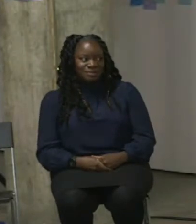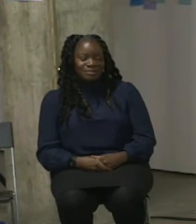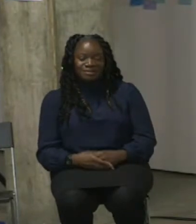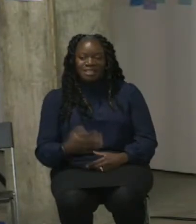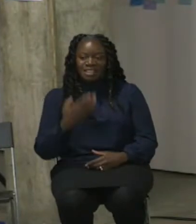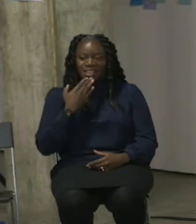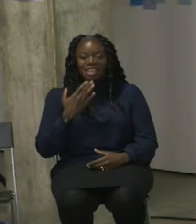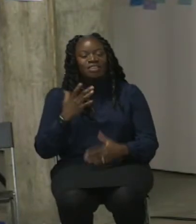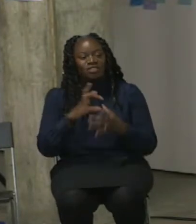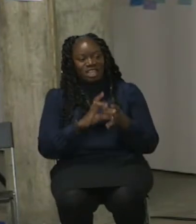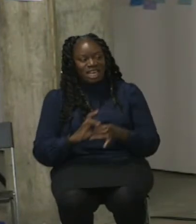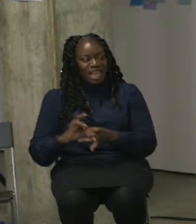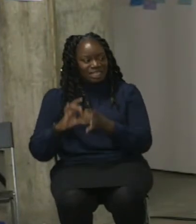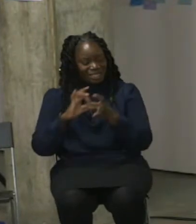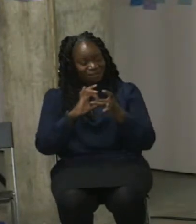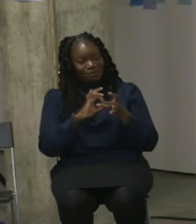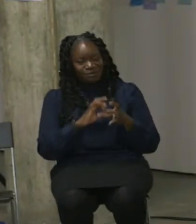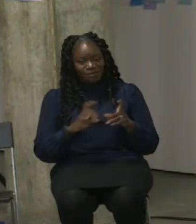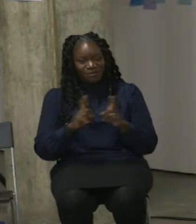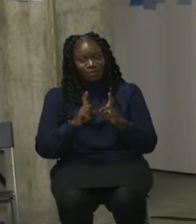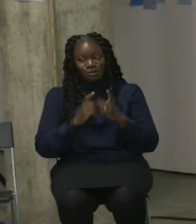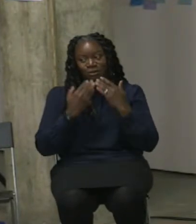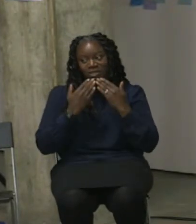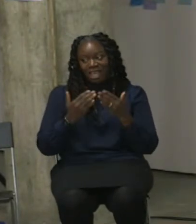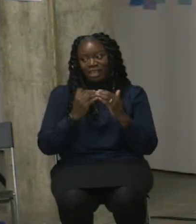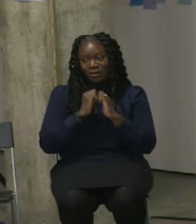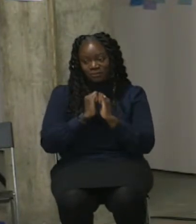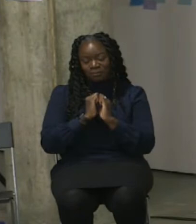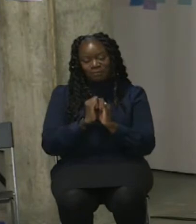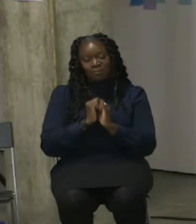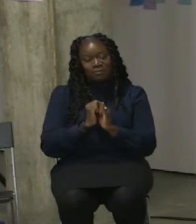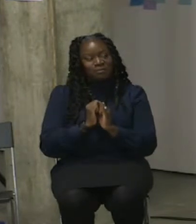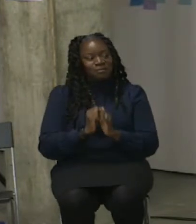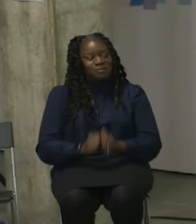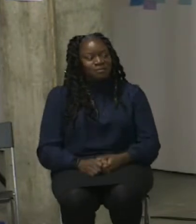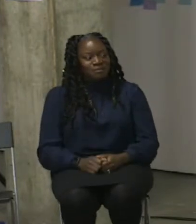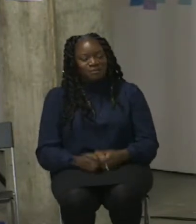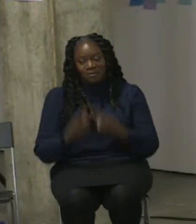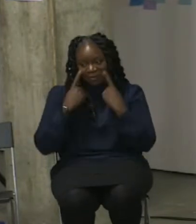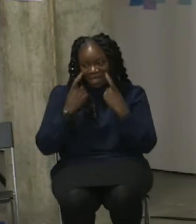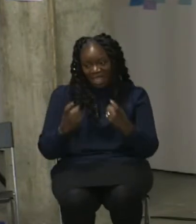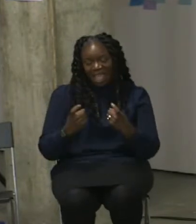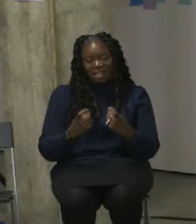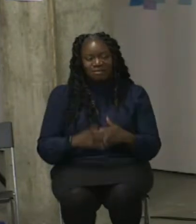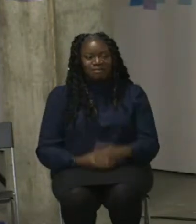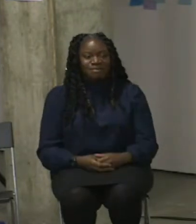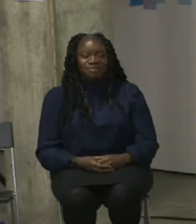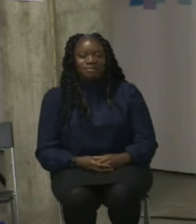Collective who've been filming it. Thank you so much. Please take care, all of you.